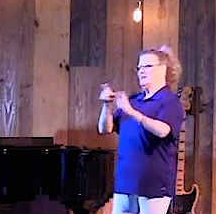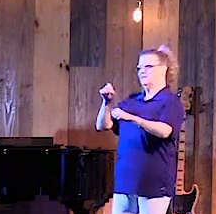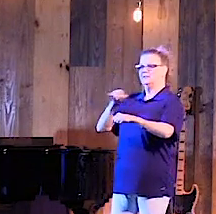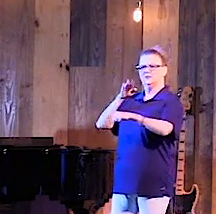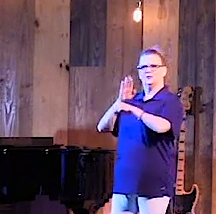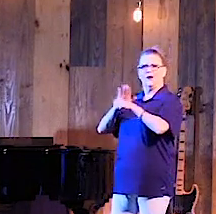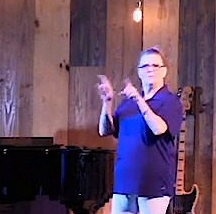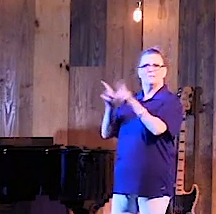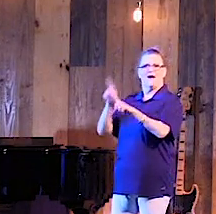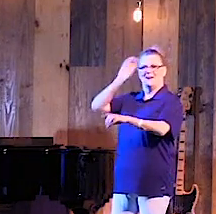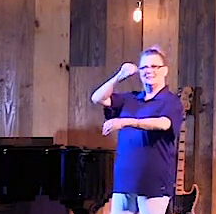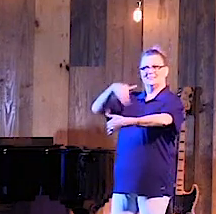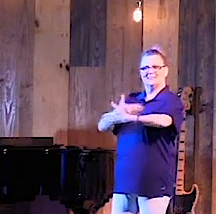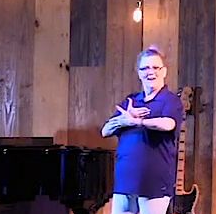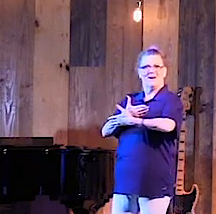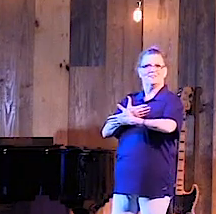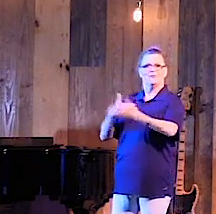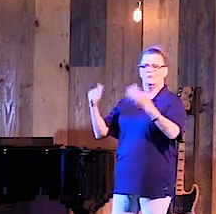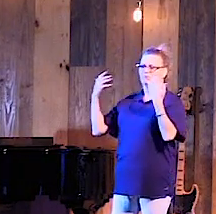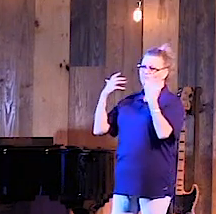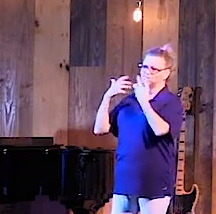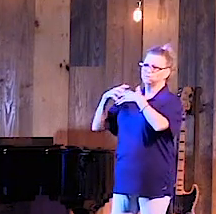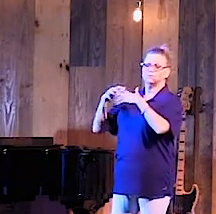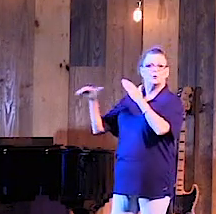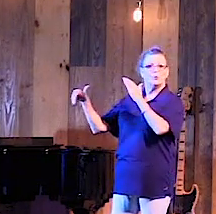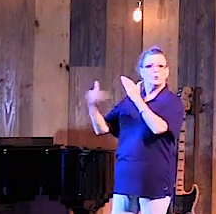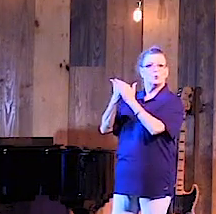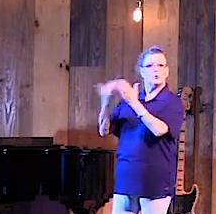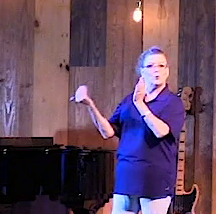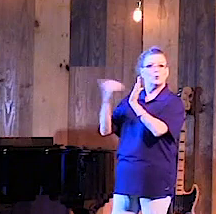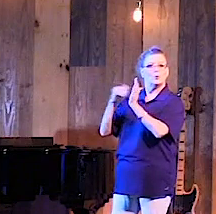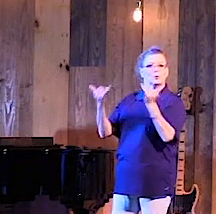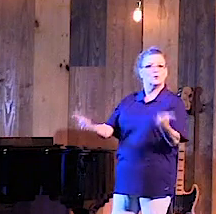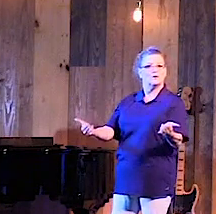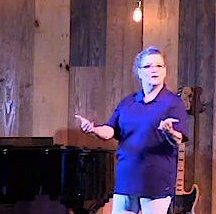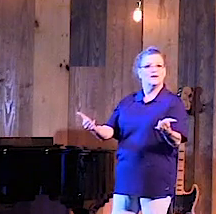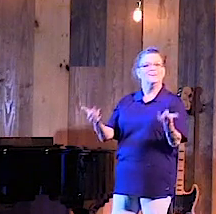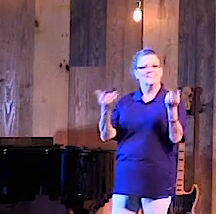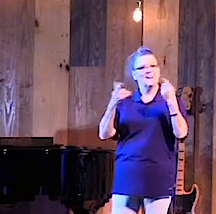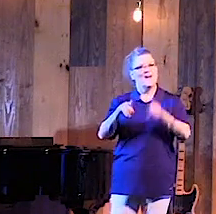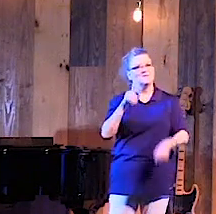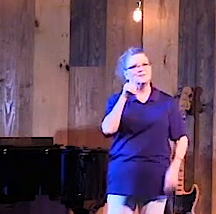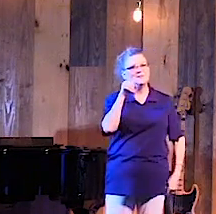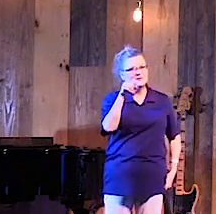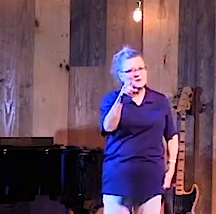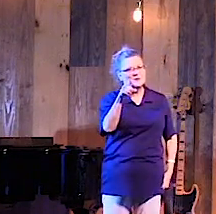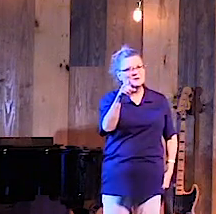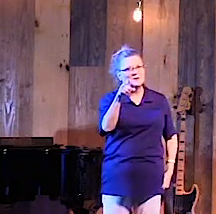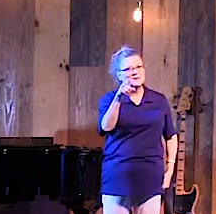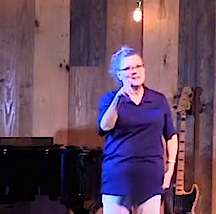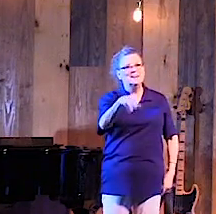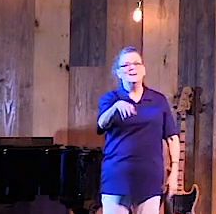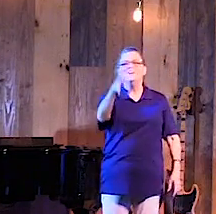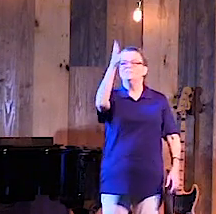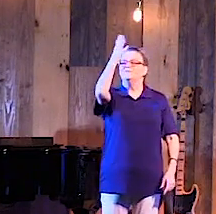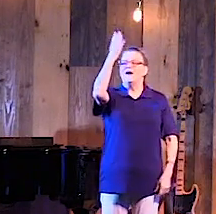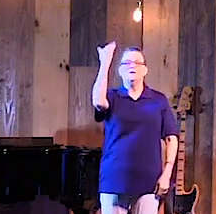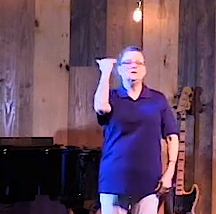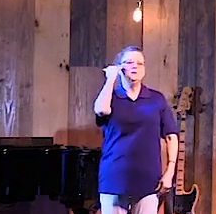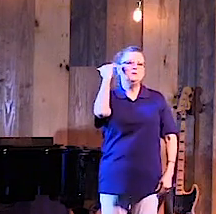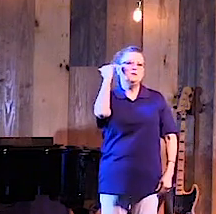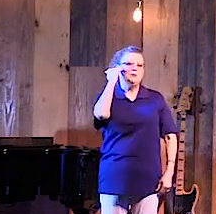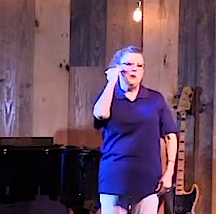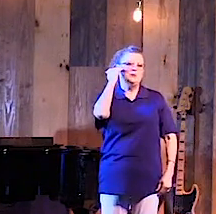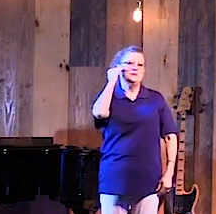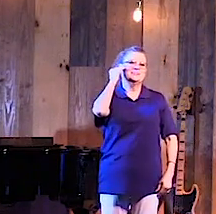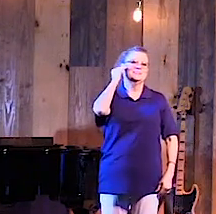been restored as a son. And that can happen to you this morning. You see, the father knows that his son will face shame